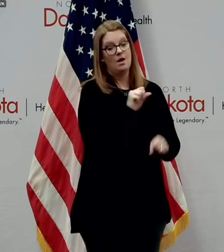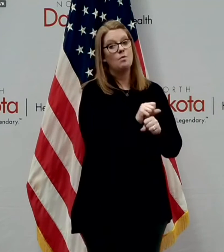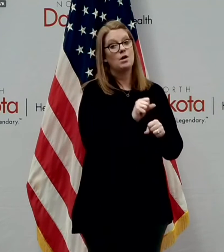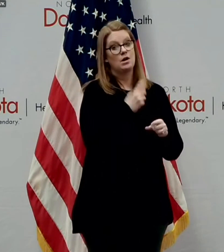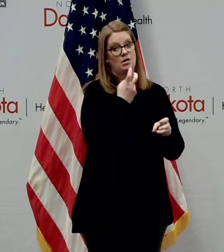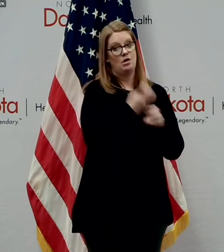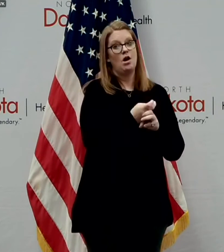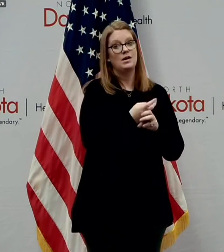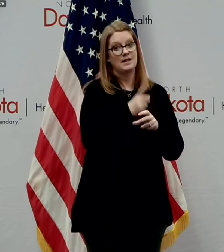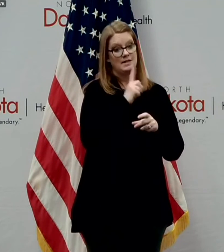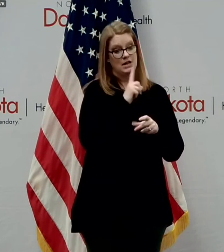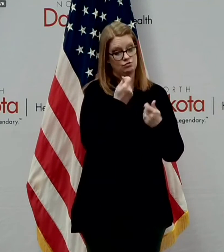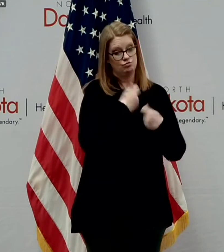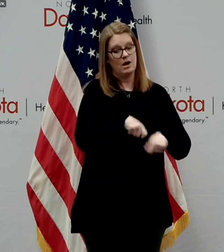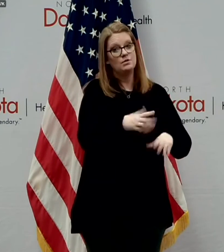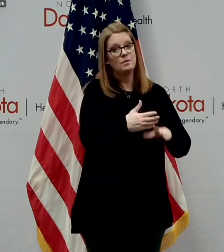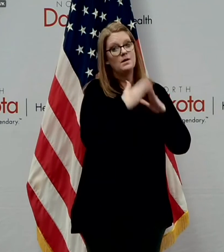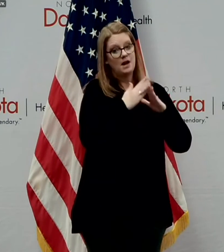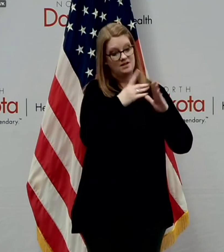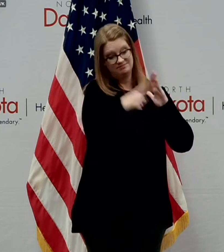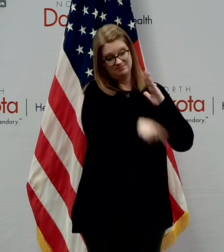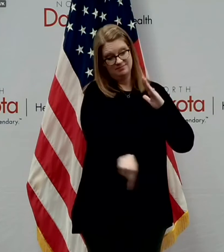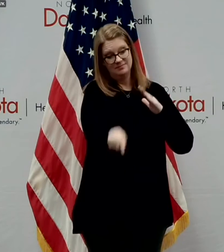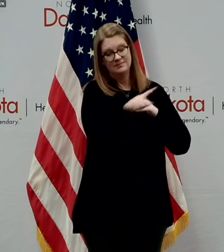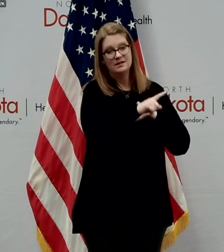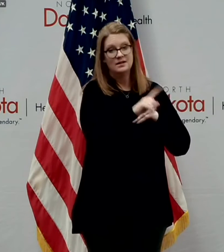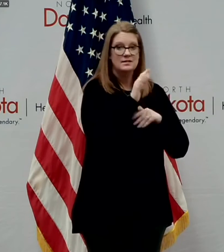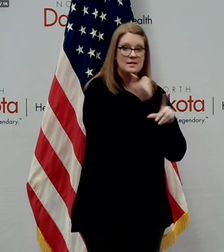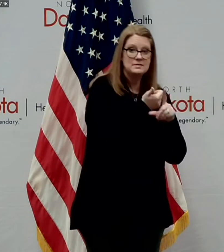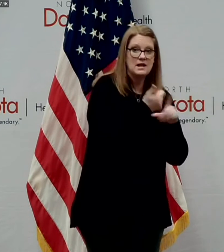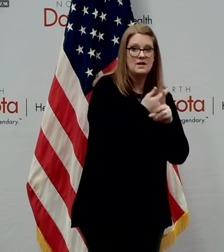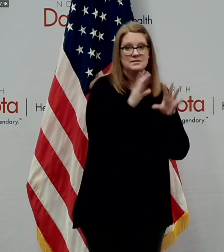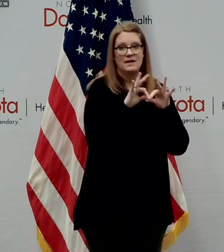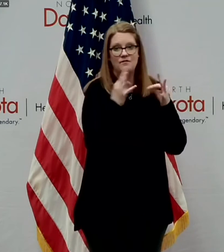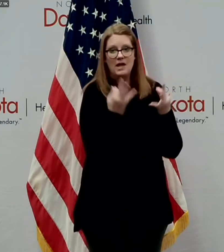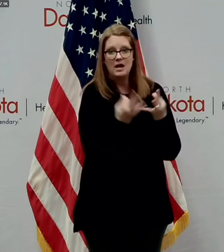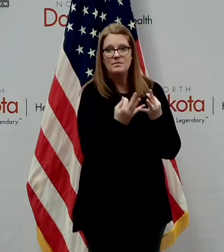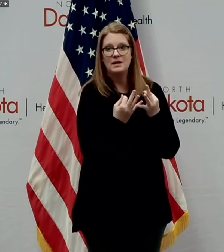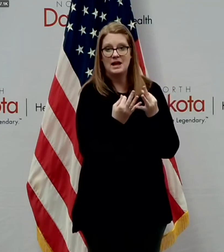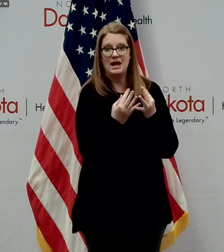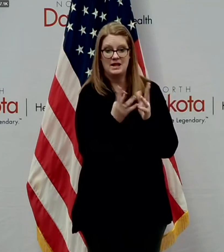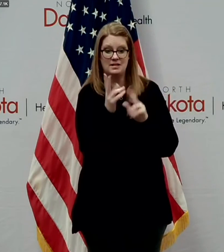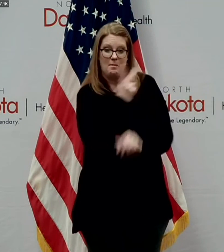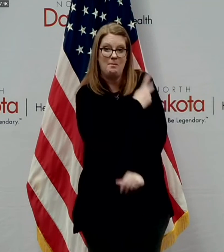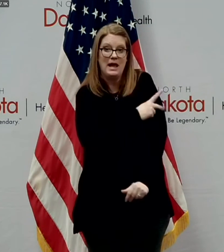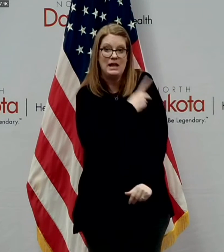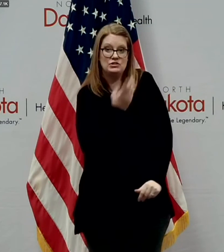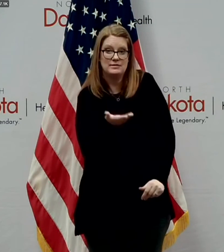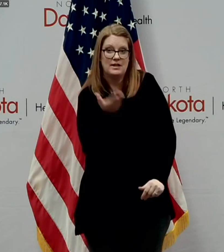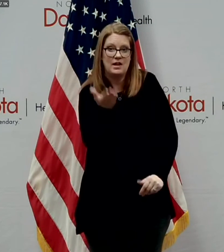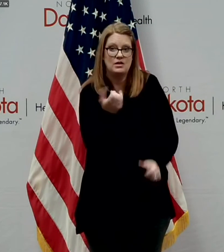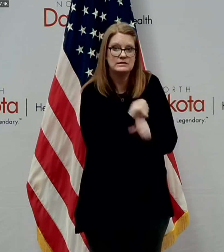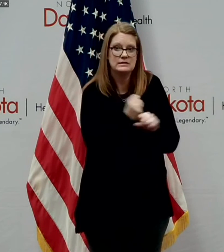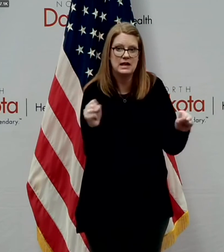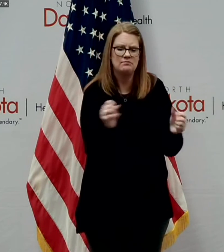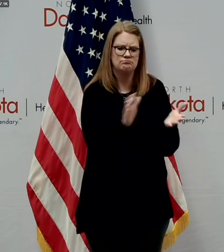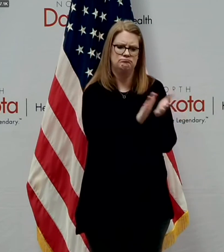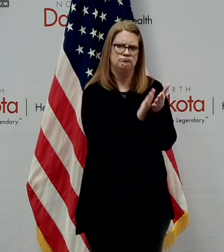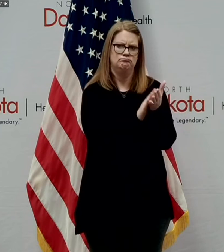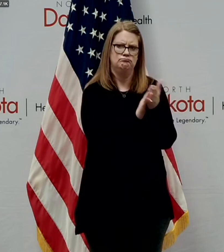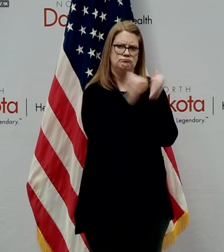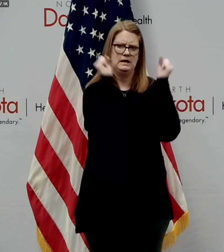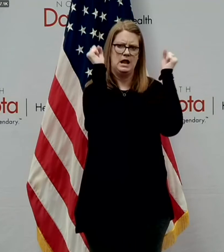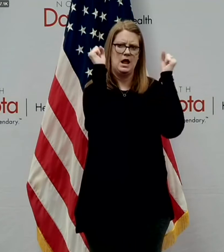all the precautions to keep themselves and their family members and our residents of those facilities safe. So great job, way to go